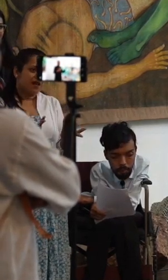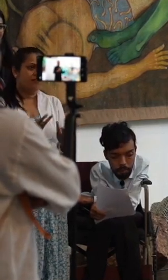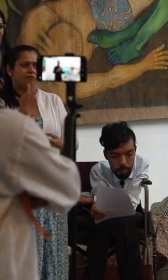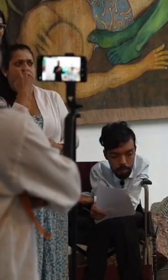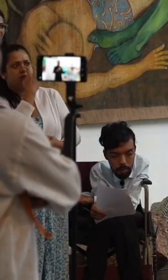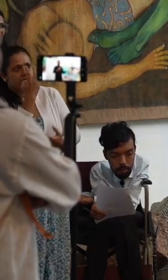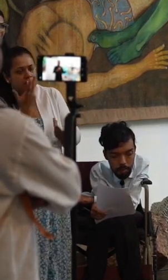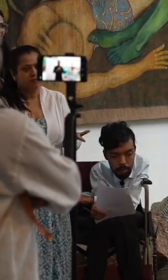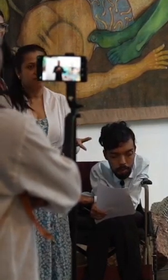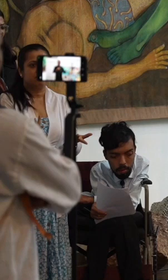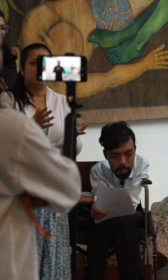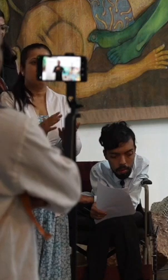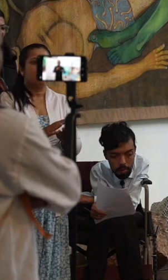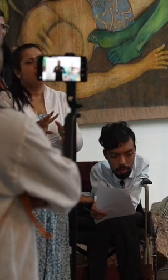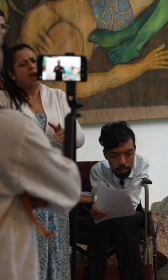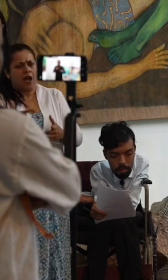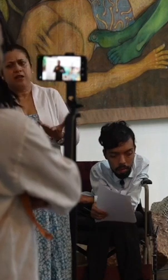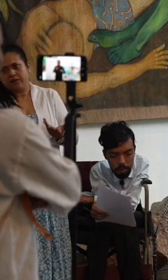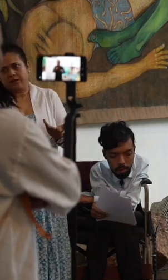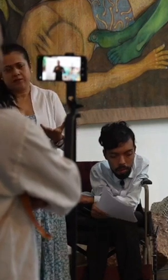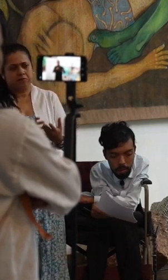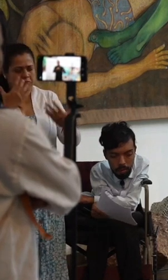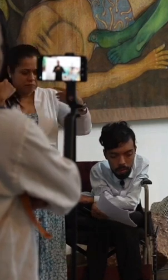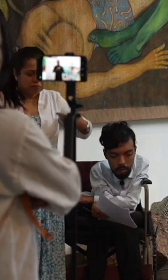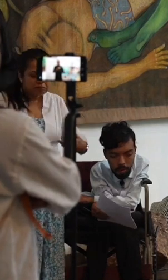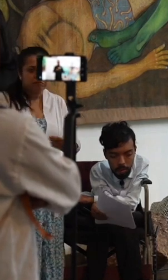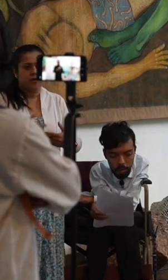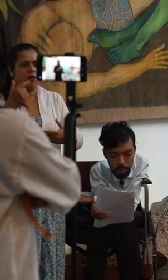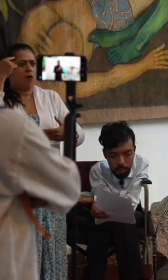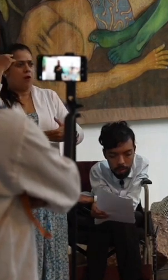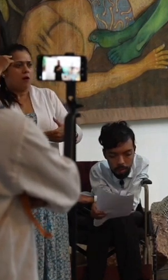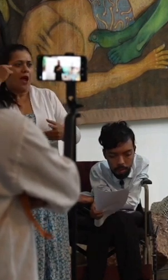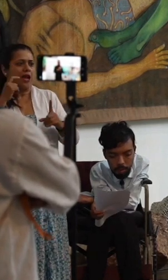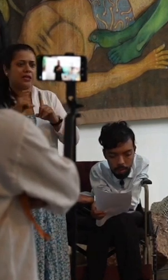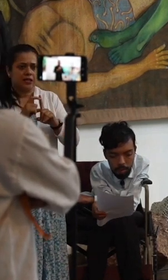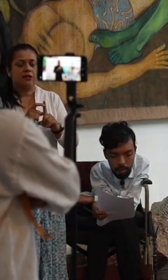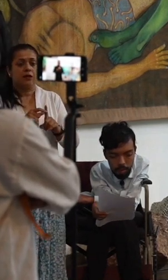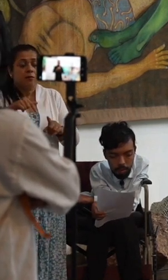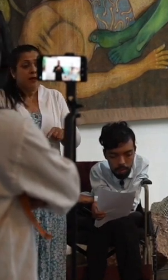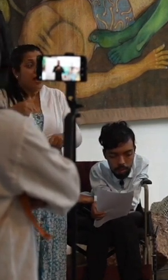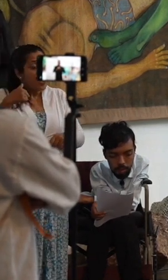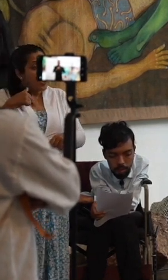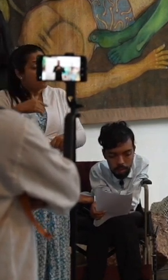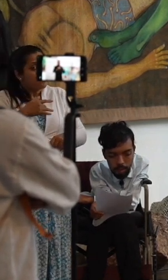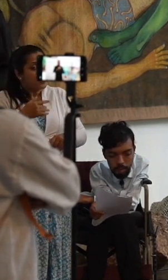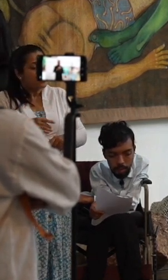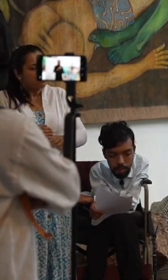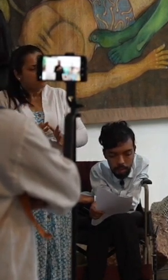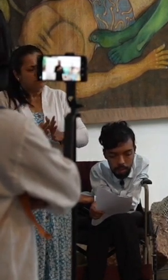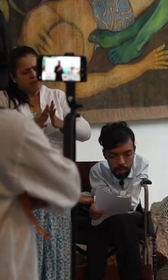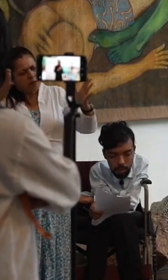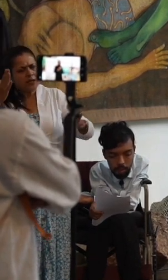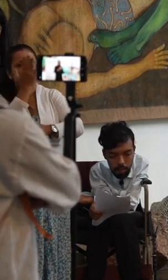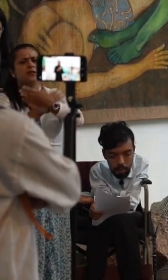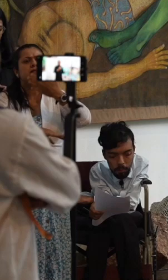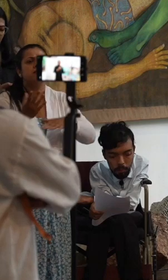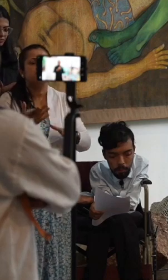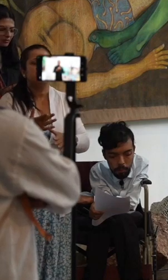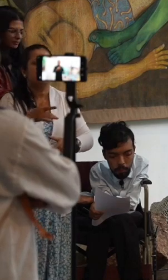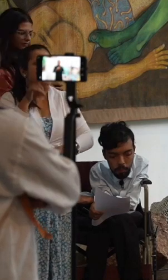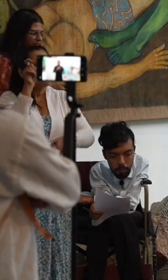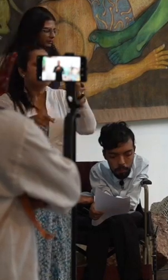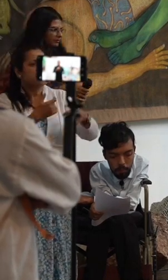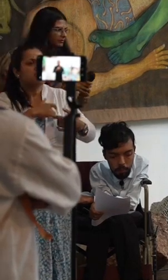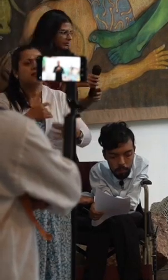visual impairment, and physical and mental impairment. But I think the greatest disability which people